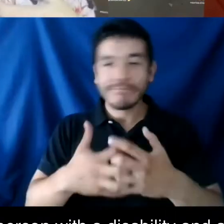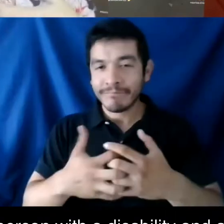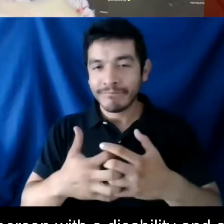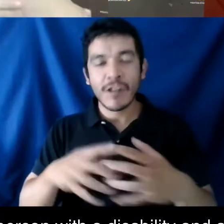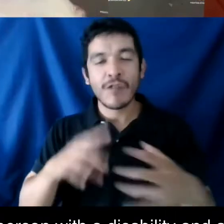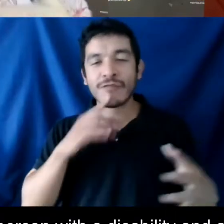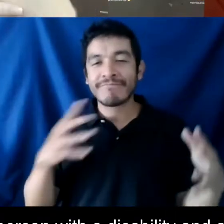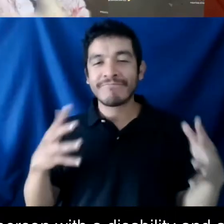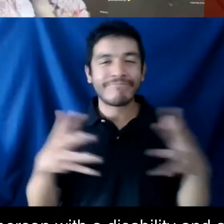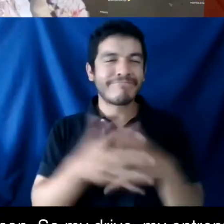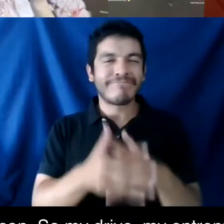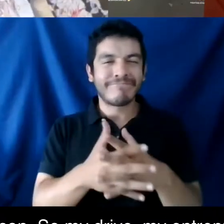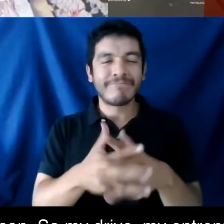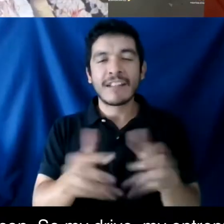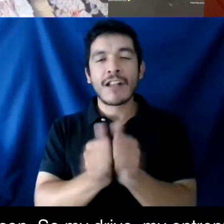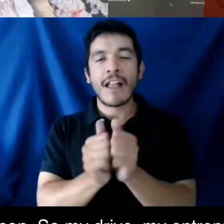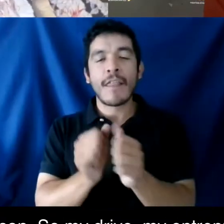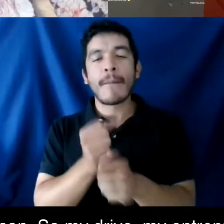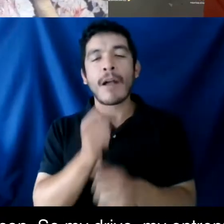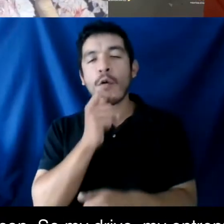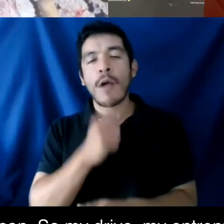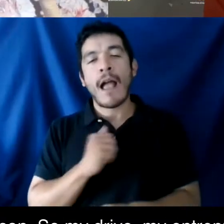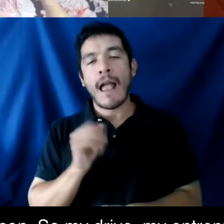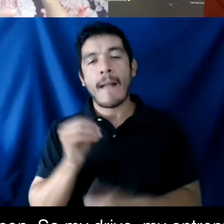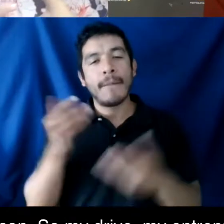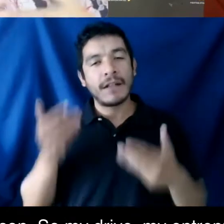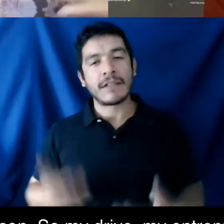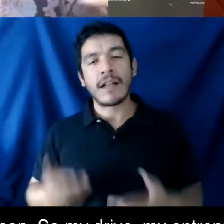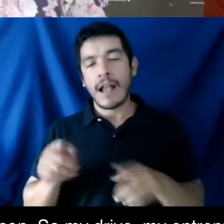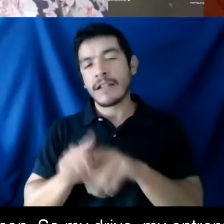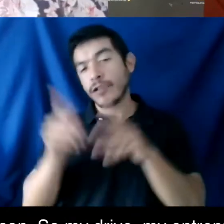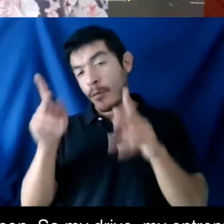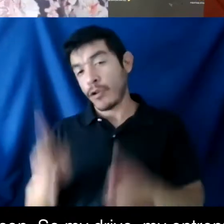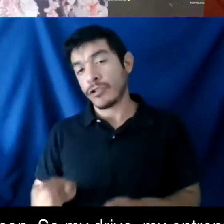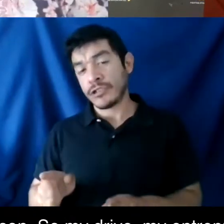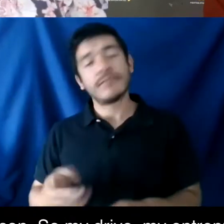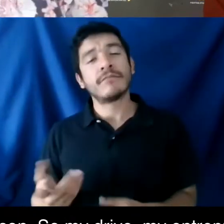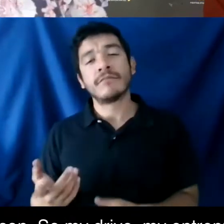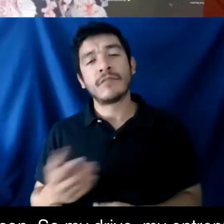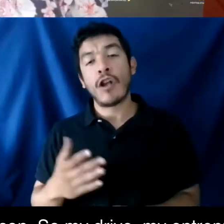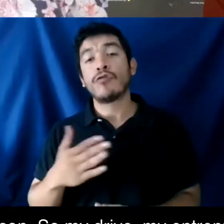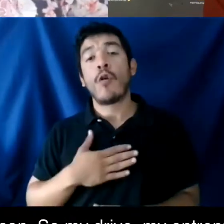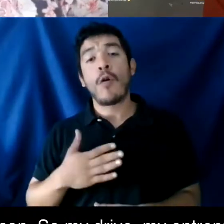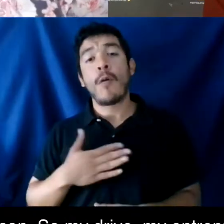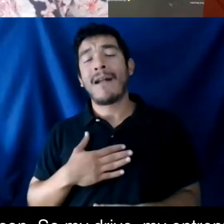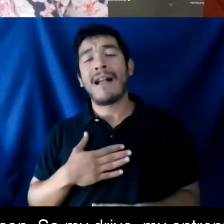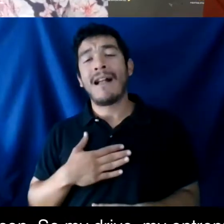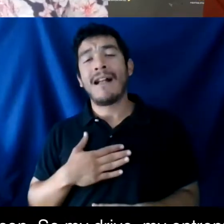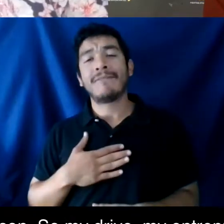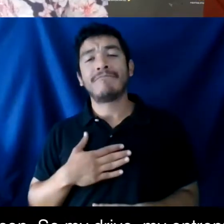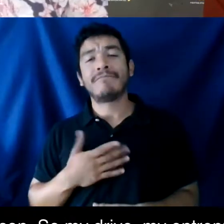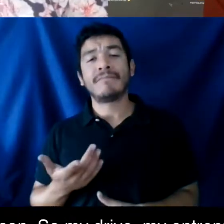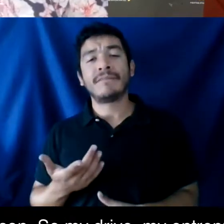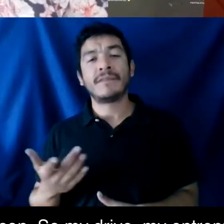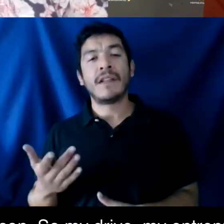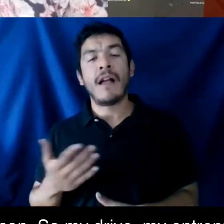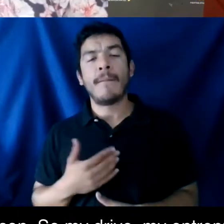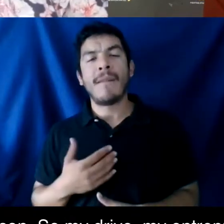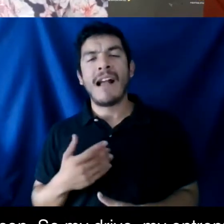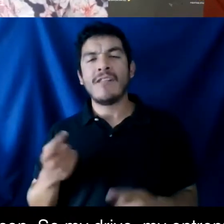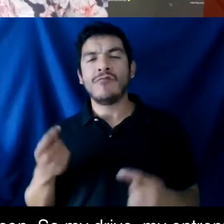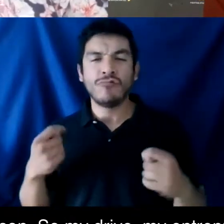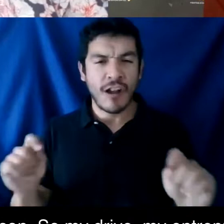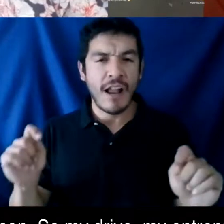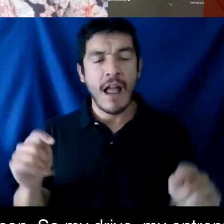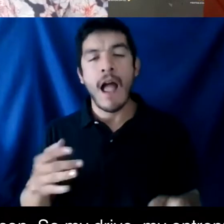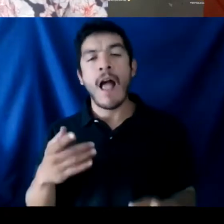meshes together to make who I am as a person. So my drive, my entrepreneurship, the way I see my